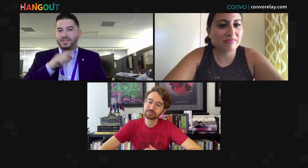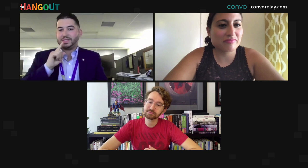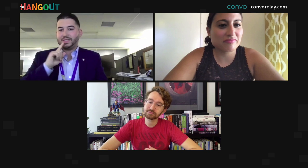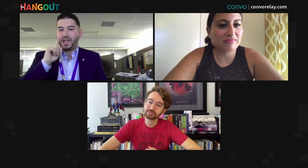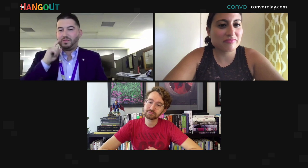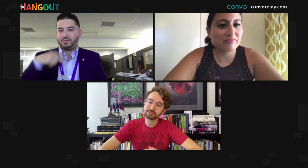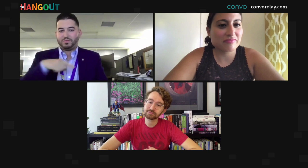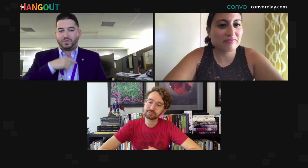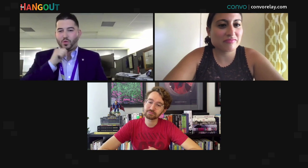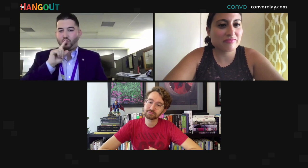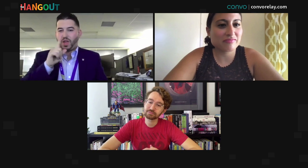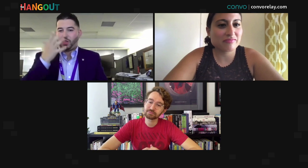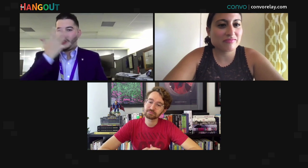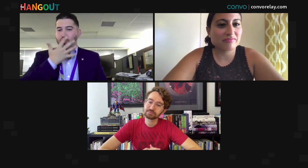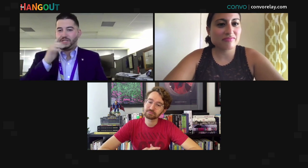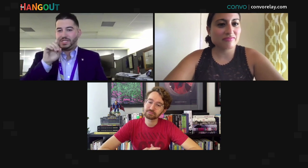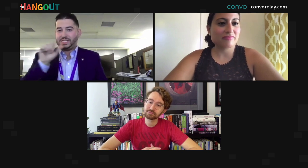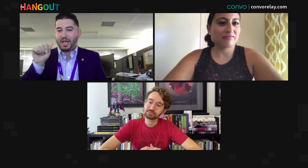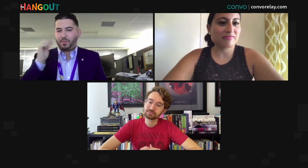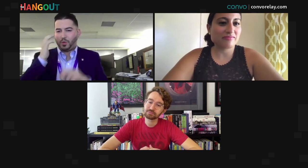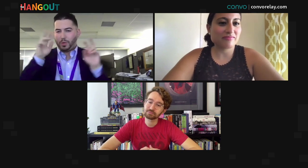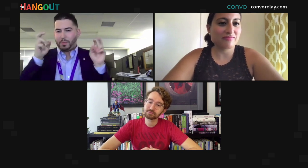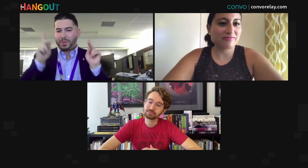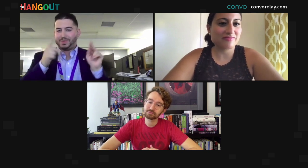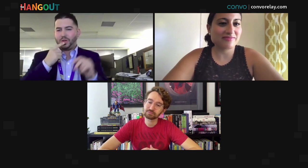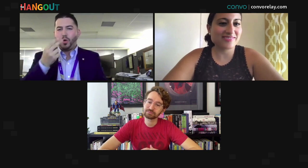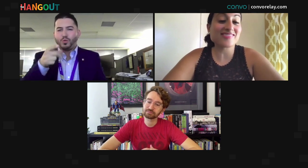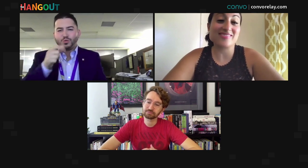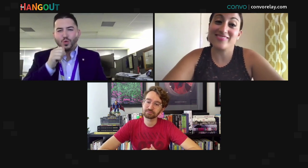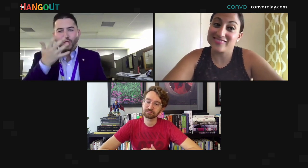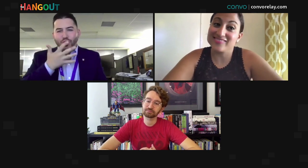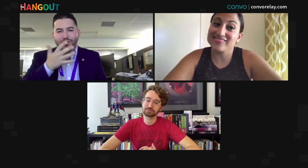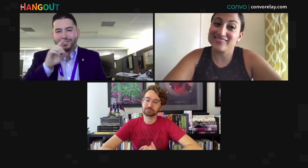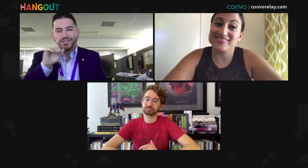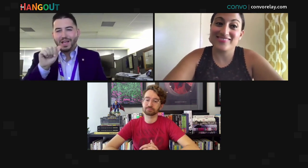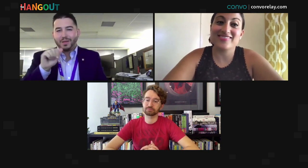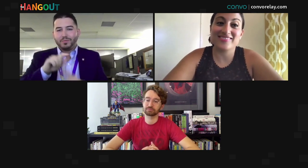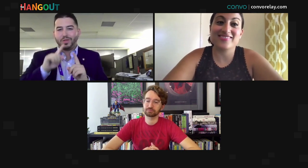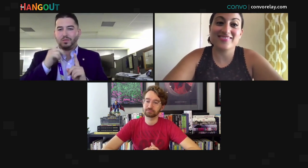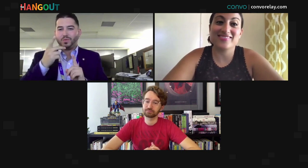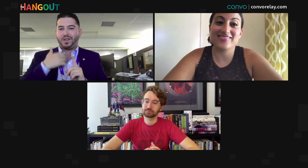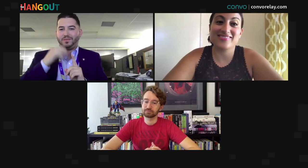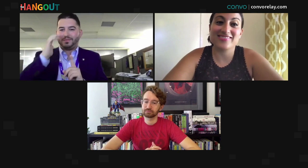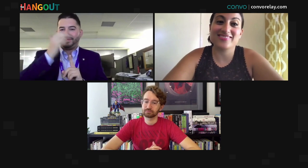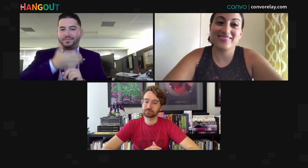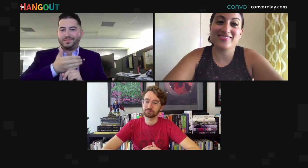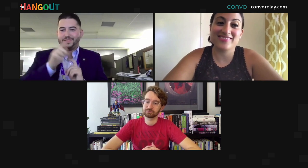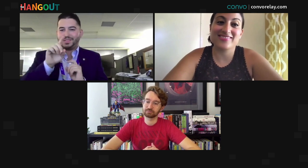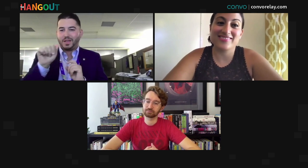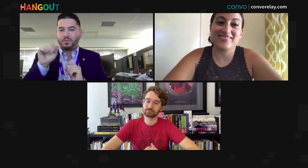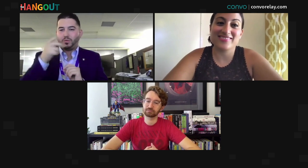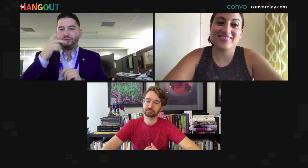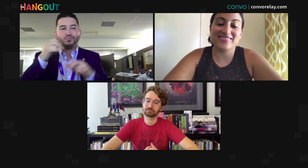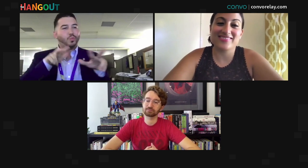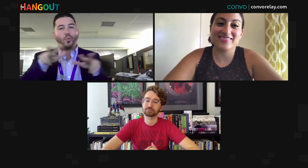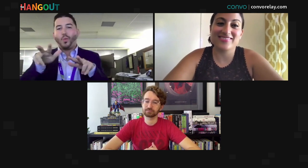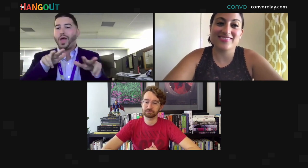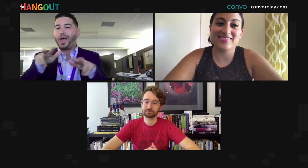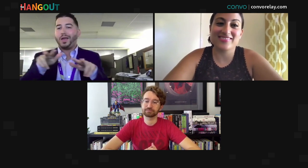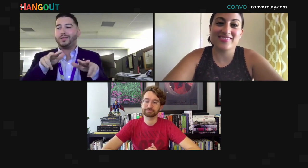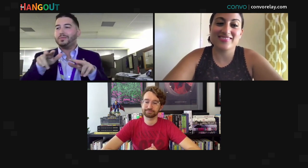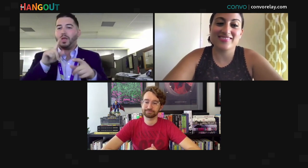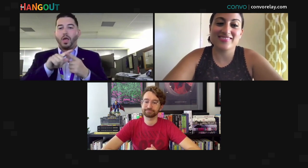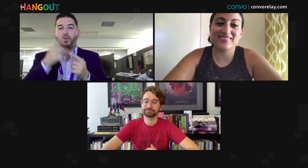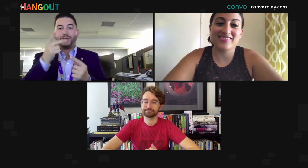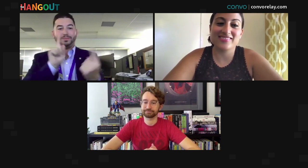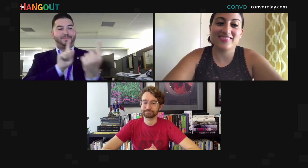I know most of the time, deaf people, we don't really look disabled. You know what I mean? People say, oh, you don't look disabled, but really we have a